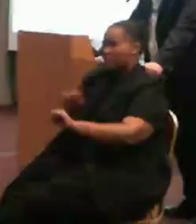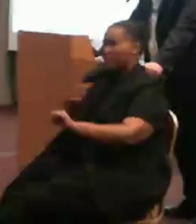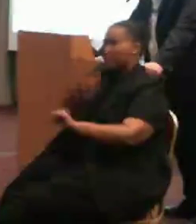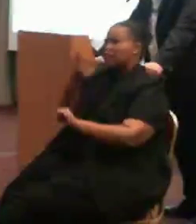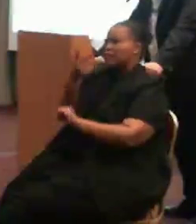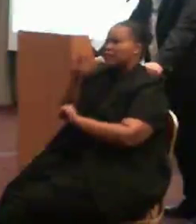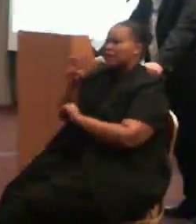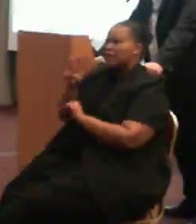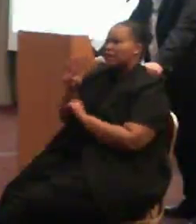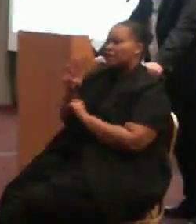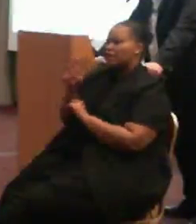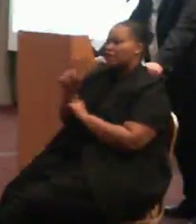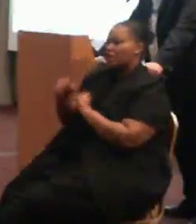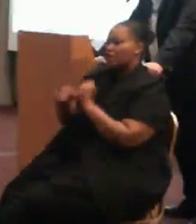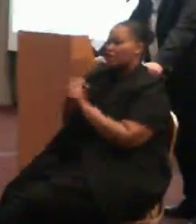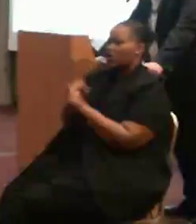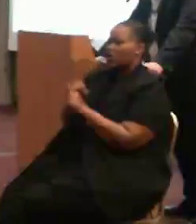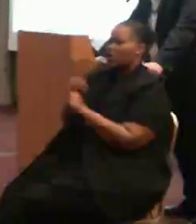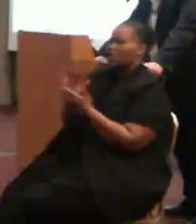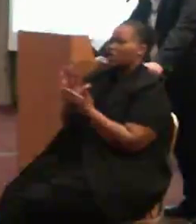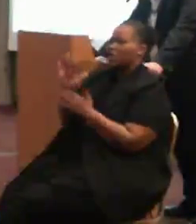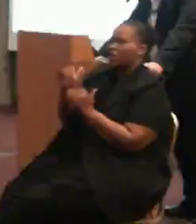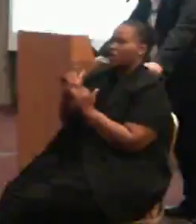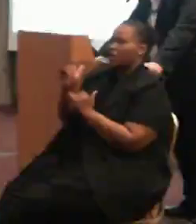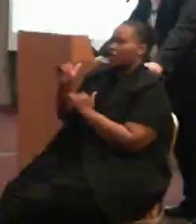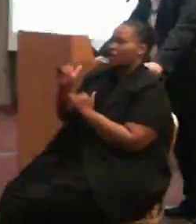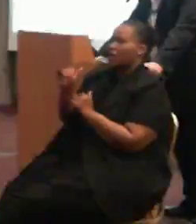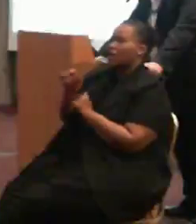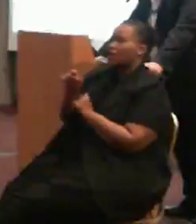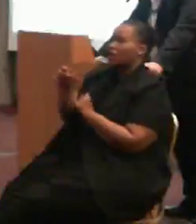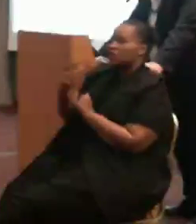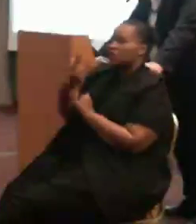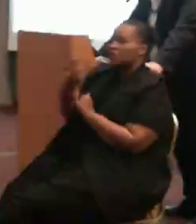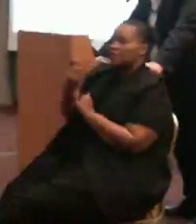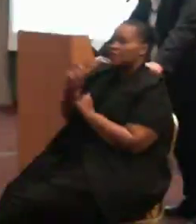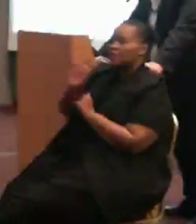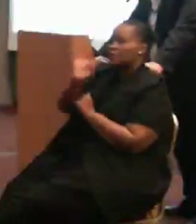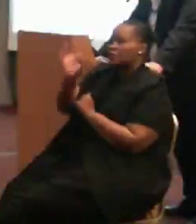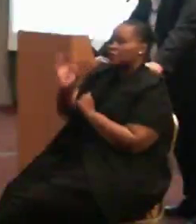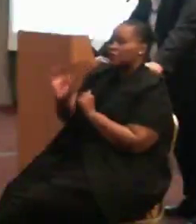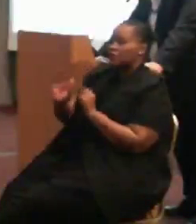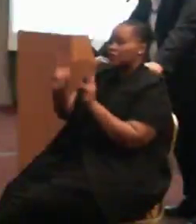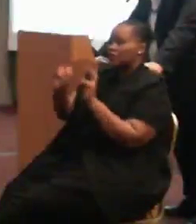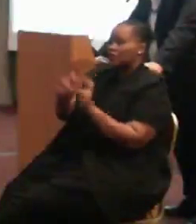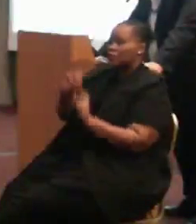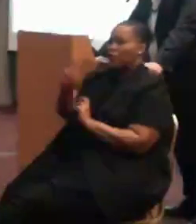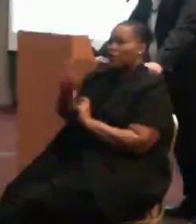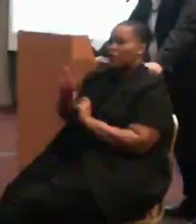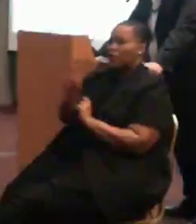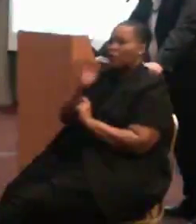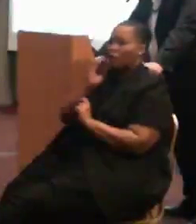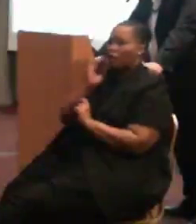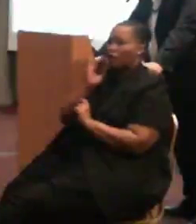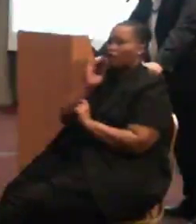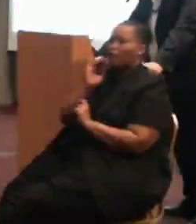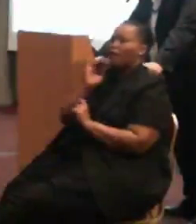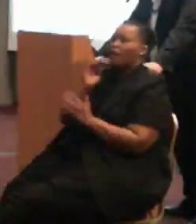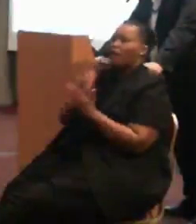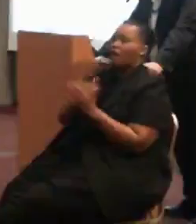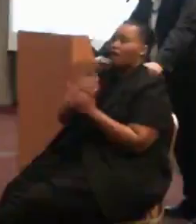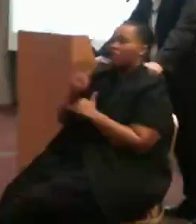not 15% a year. You will be paying 70% more for your electricity by the end of this tariff